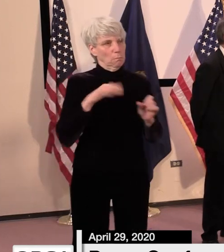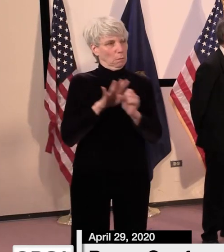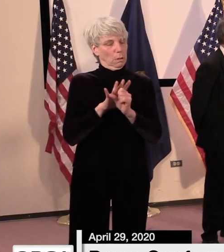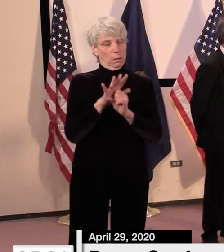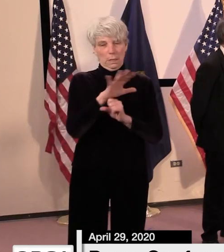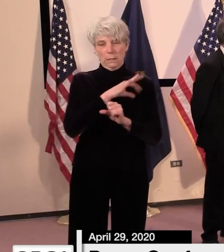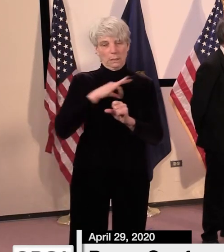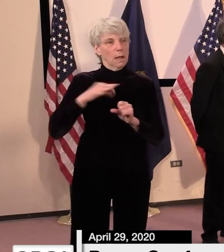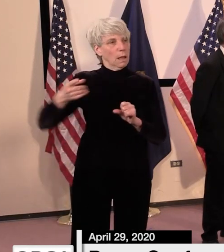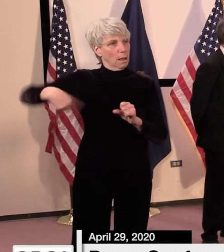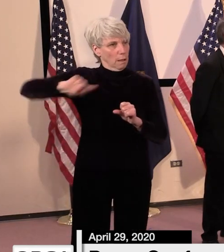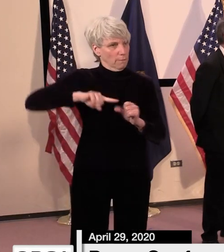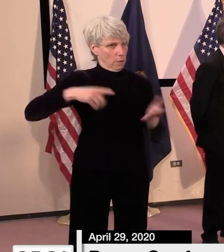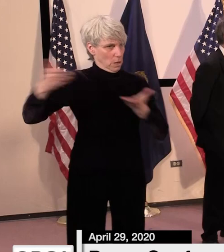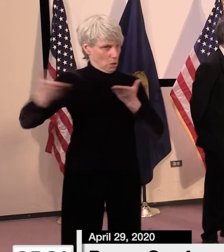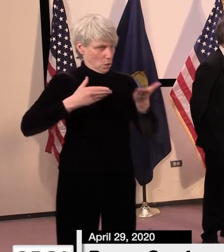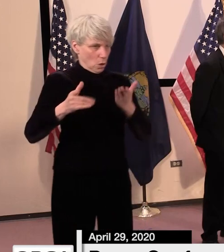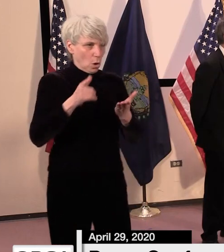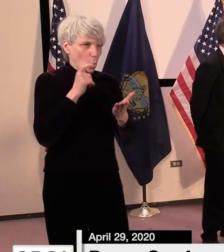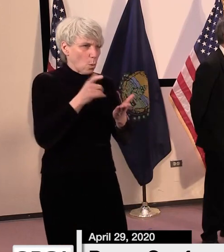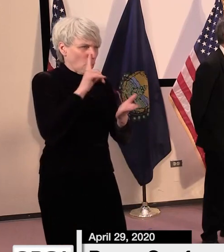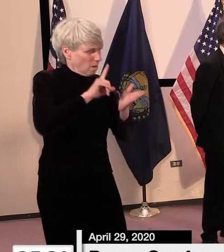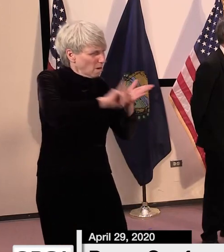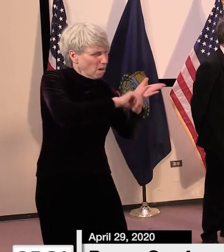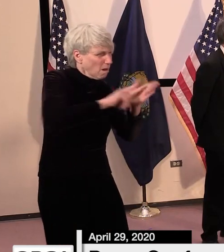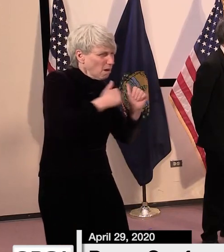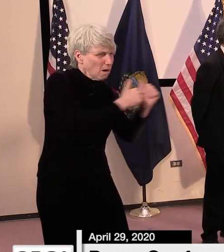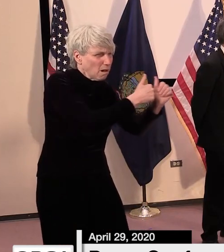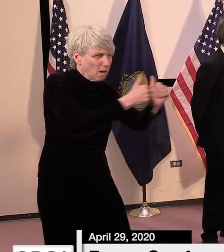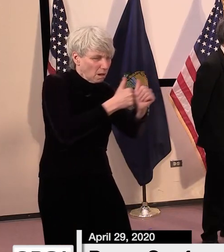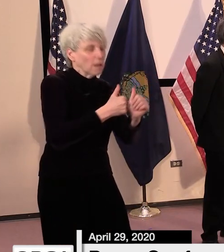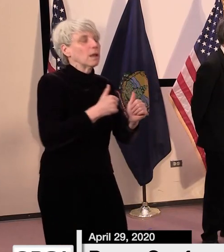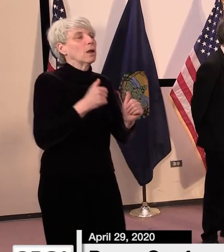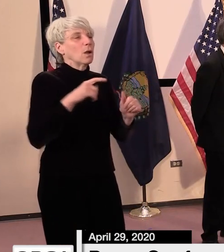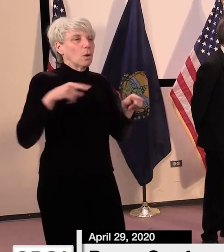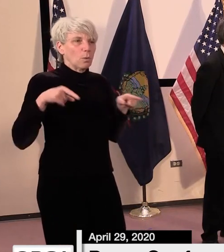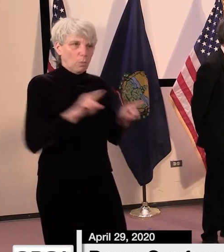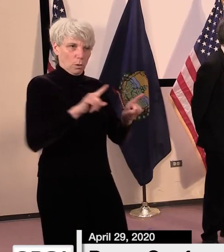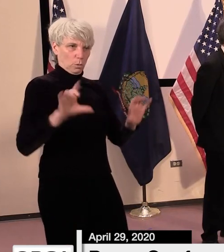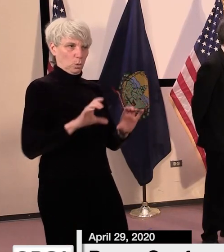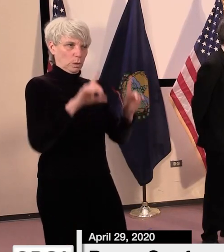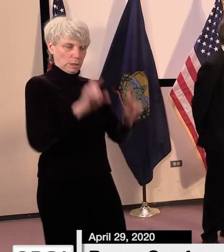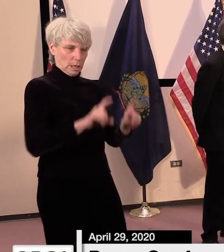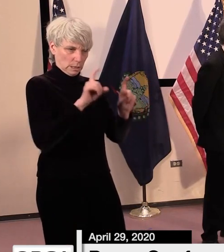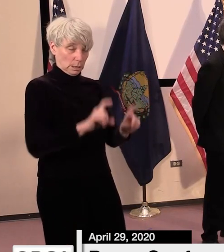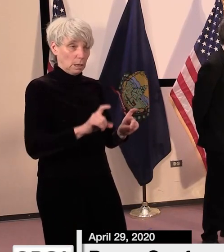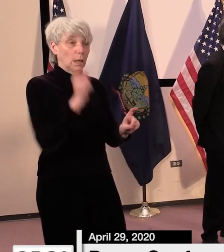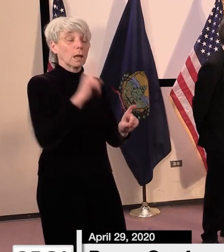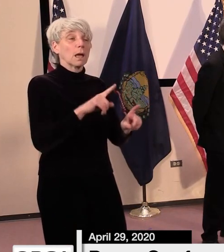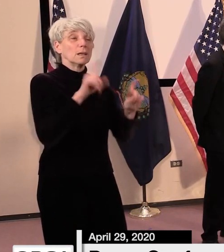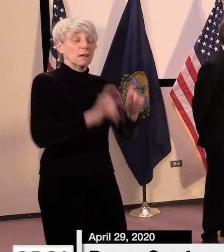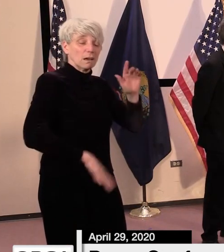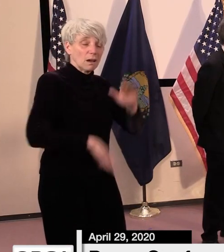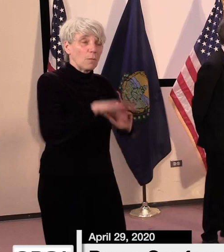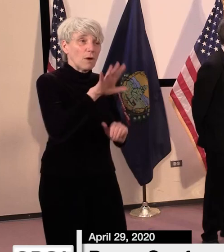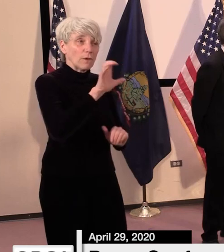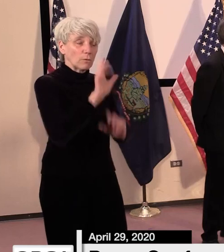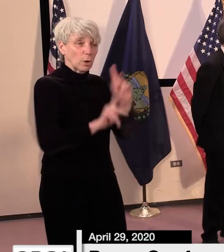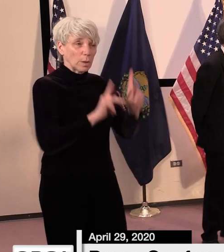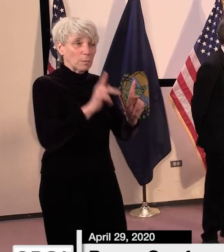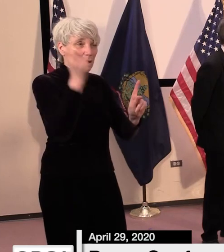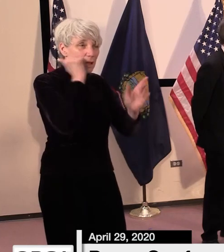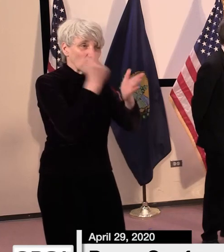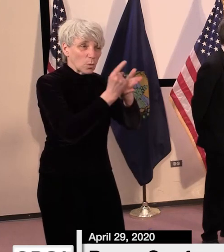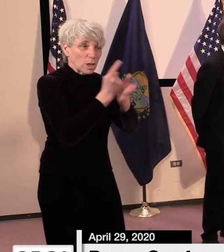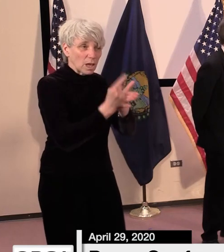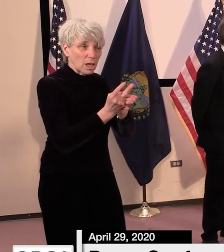to perform tracing as we perform more testing, so we're prepared to trace up to 500 cases per week or even